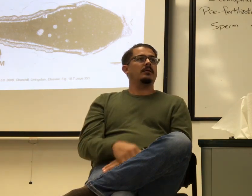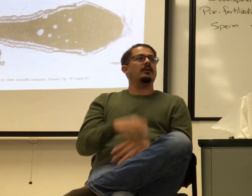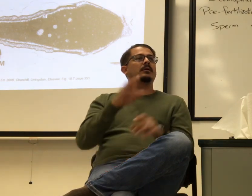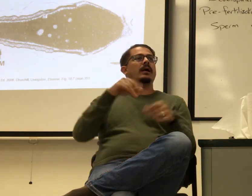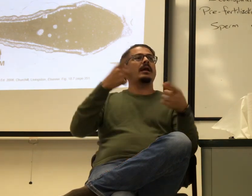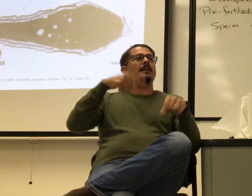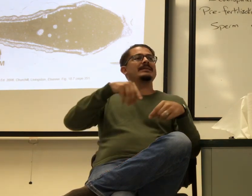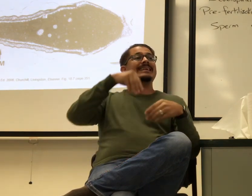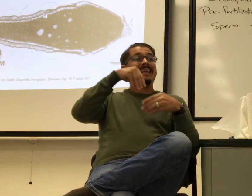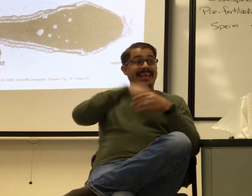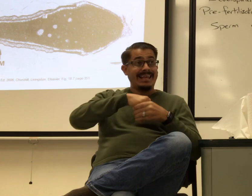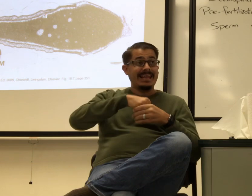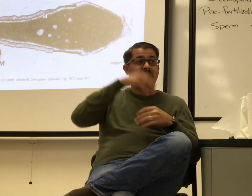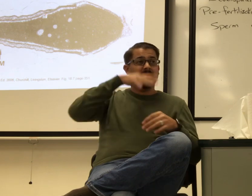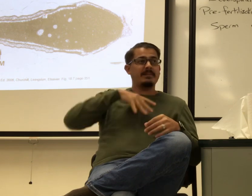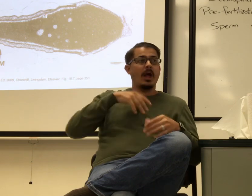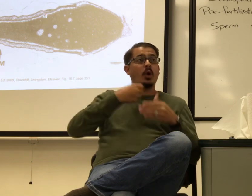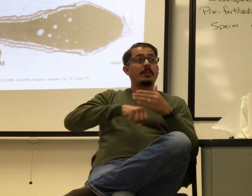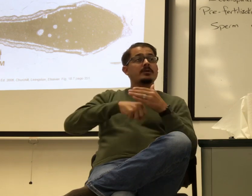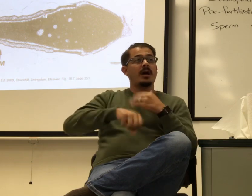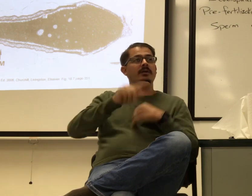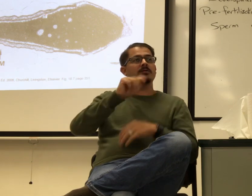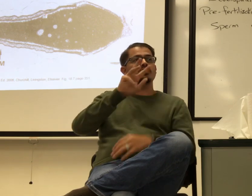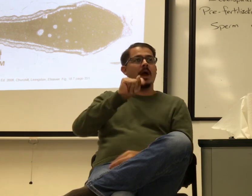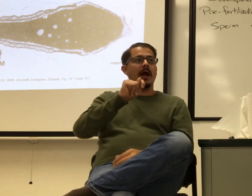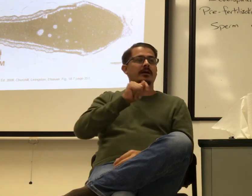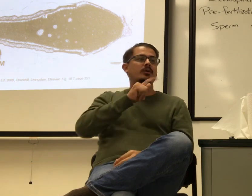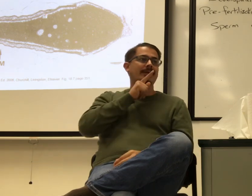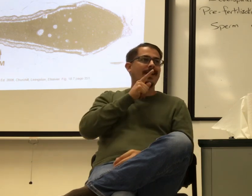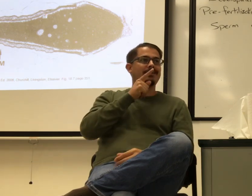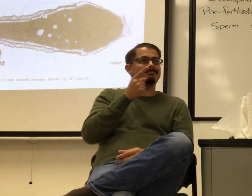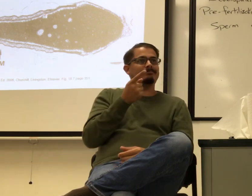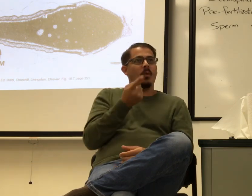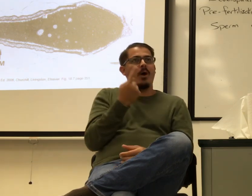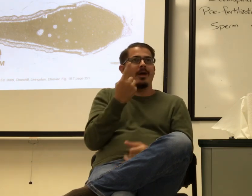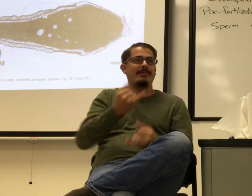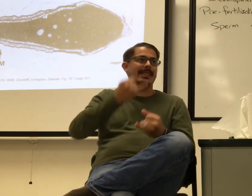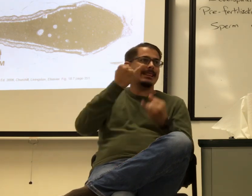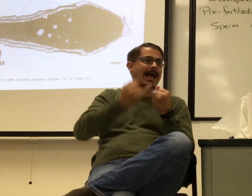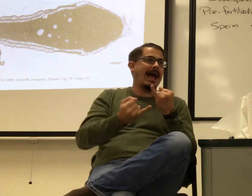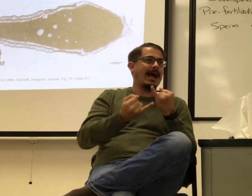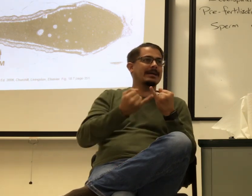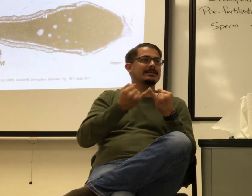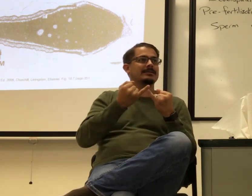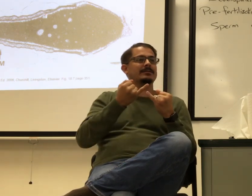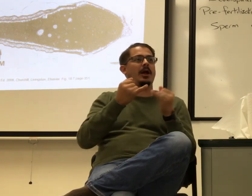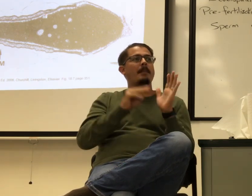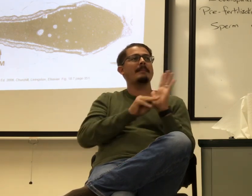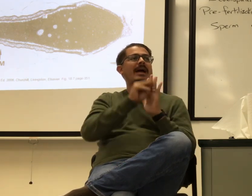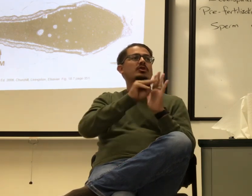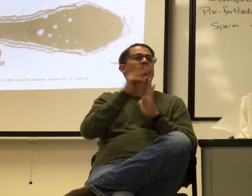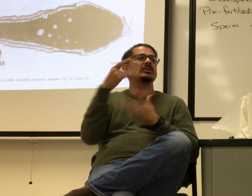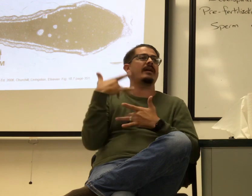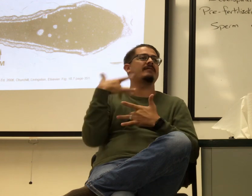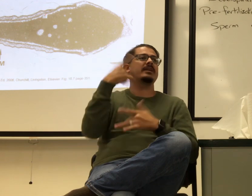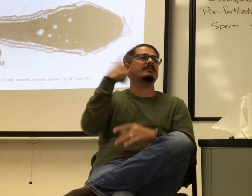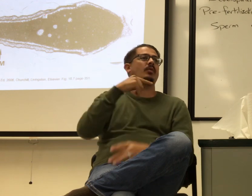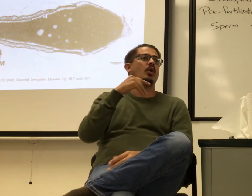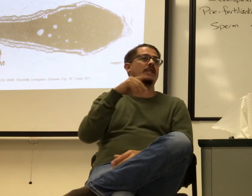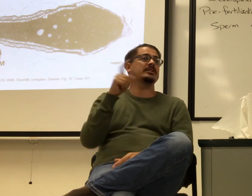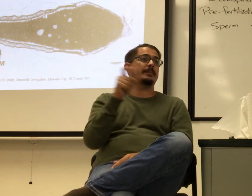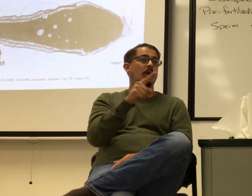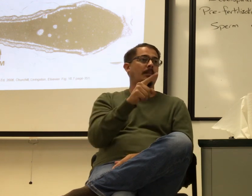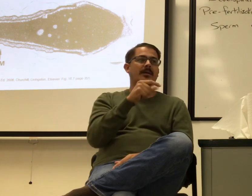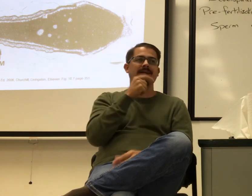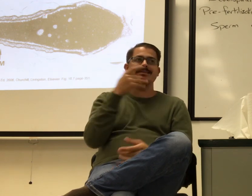female reproductive tract. This is kind of like one of the last maturation events of the sperm, and it doesn't